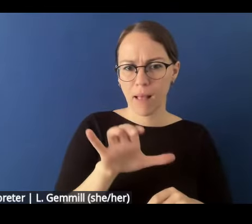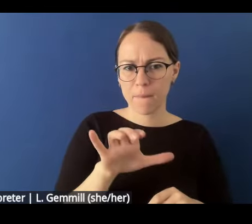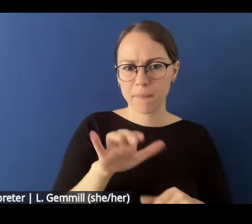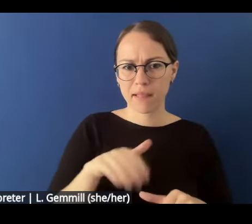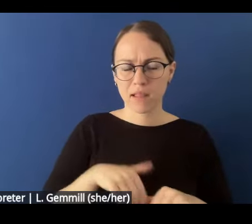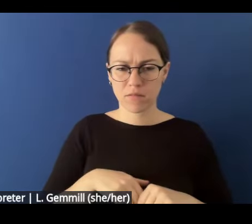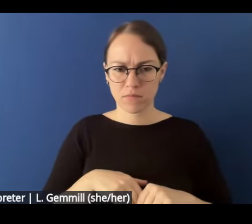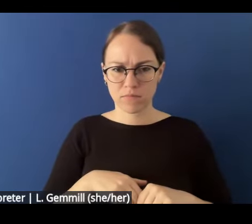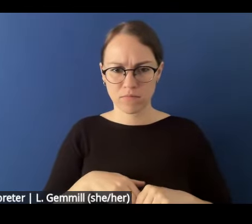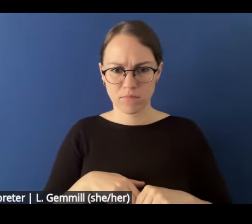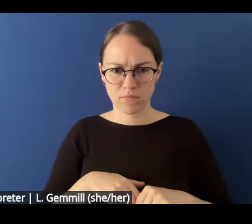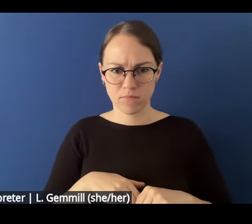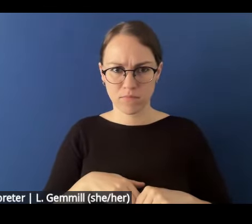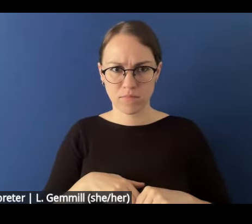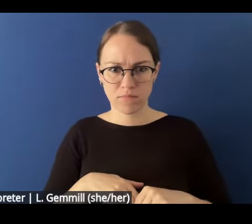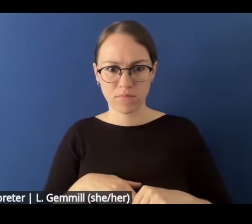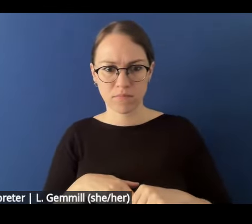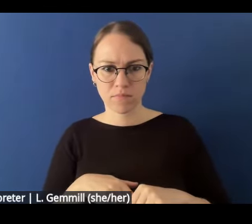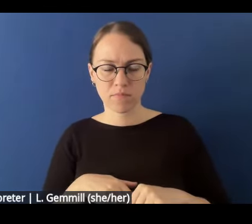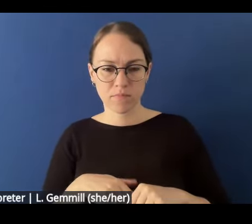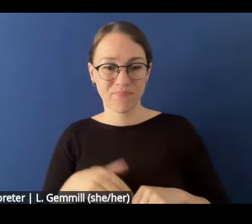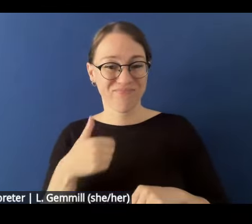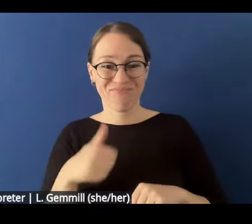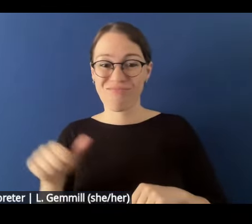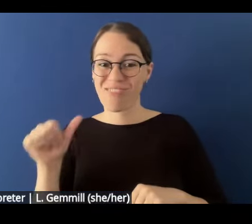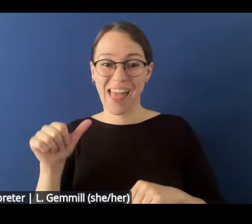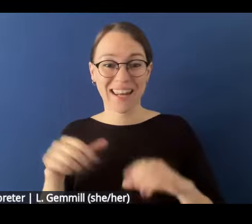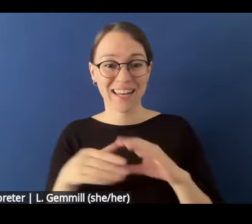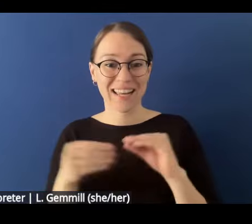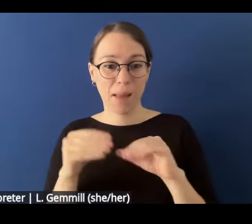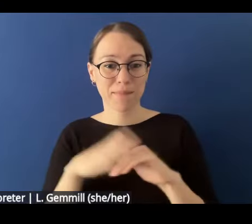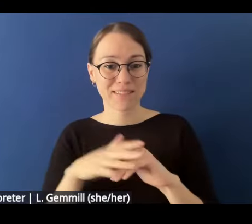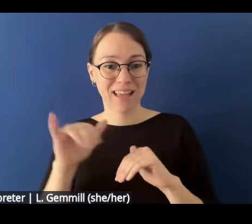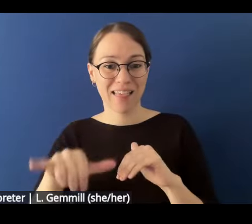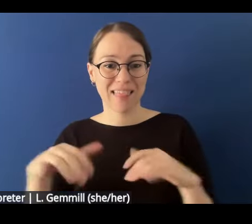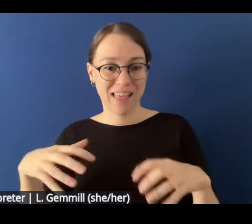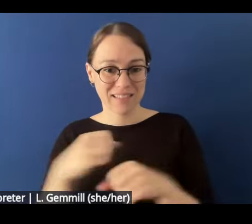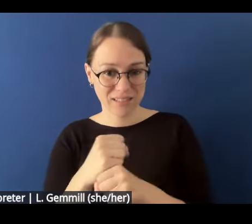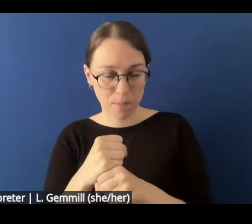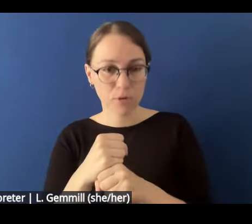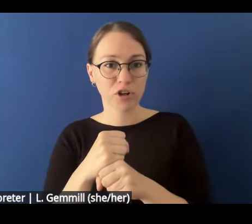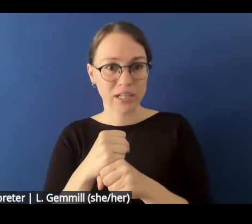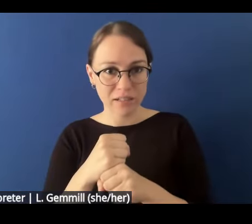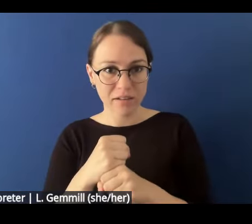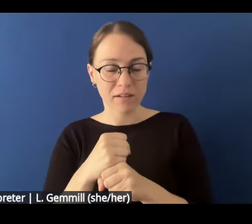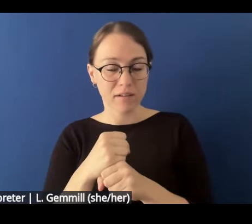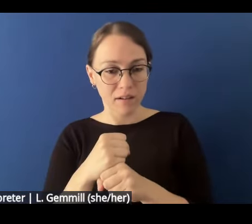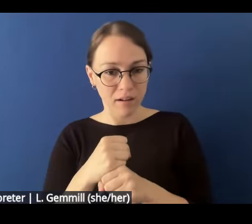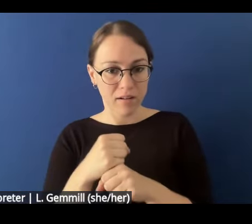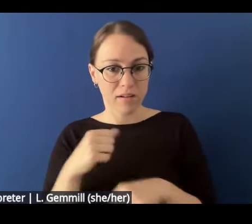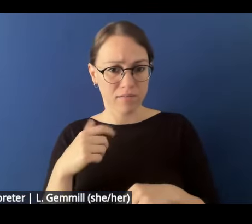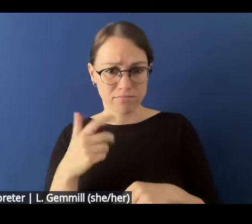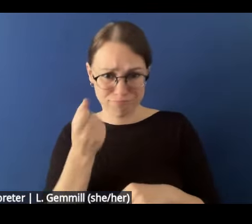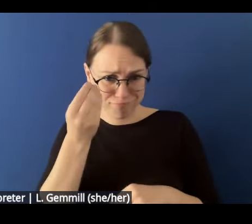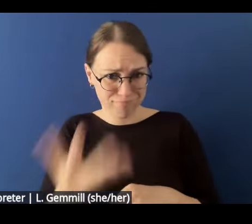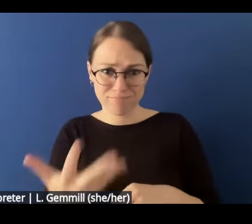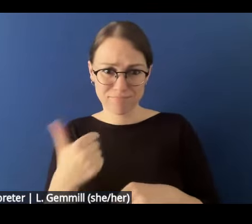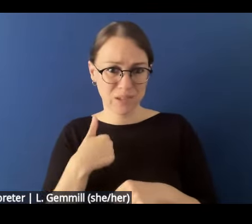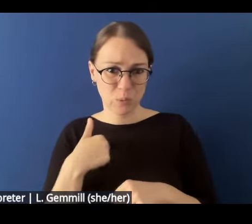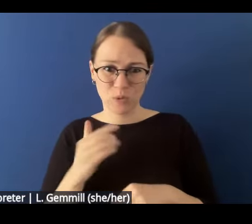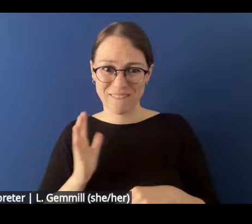the director's proposed summary, which included the word local public school district. We're fine with the